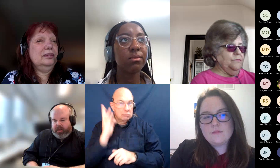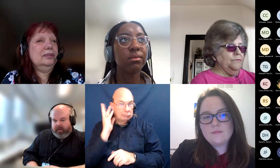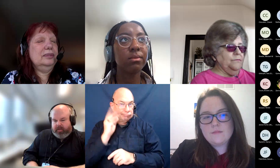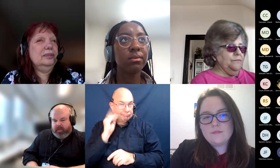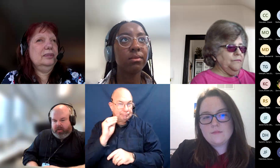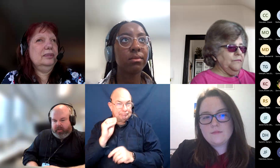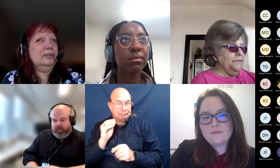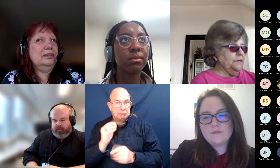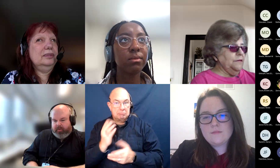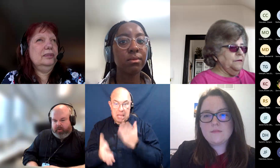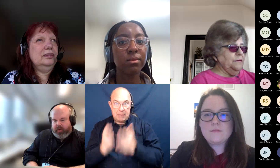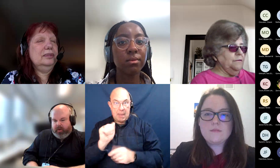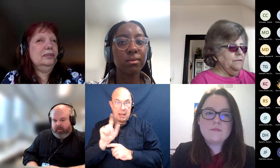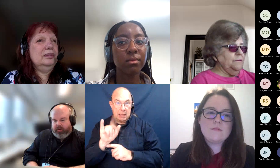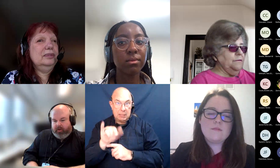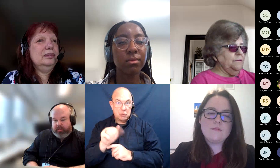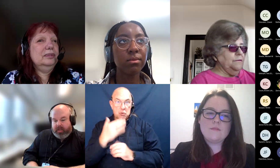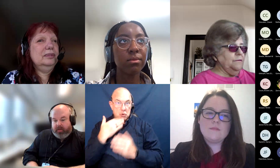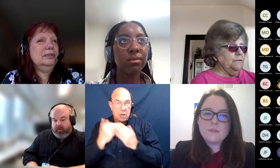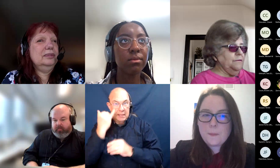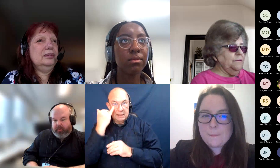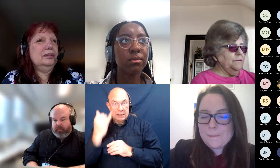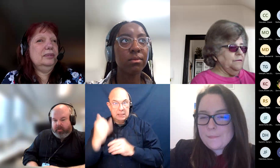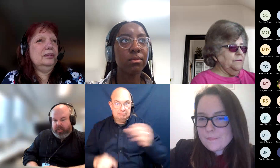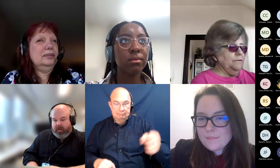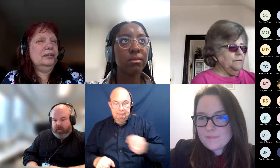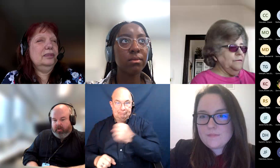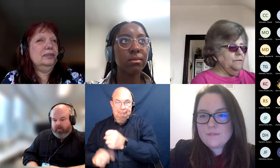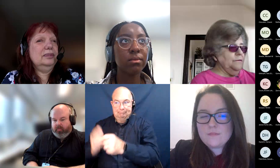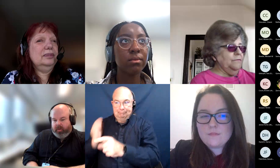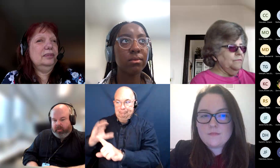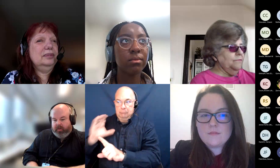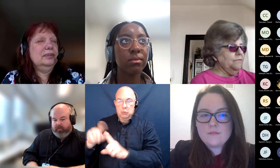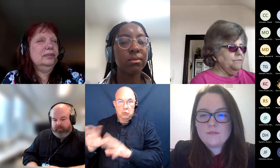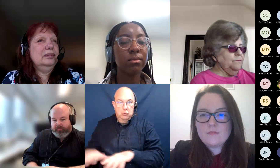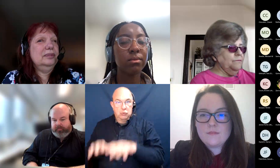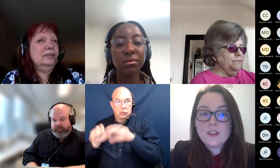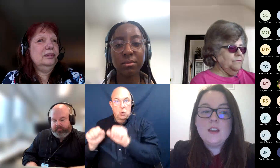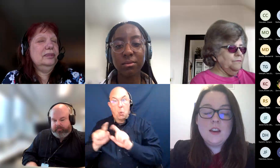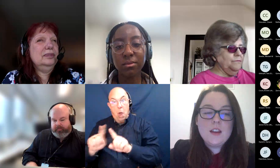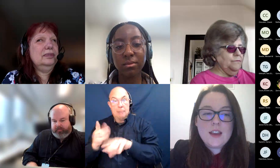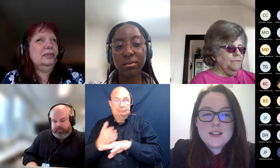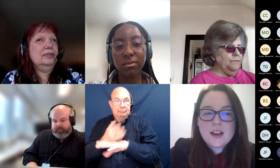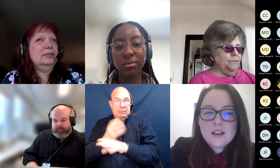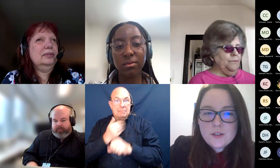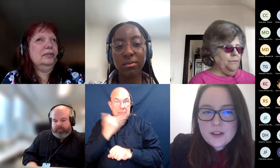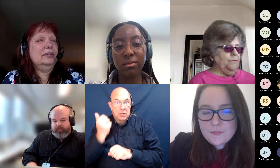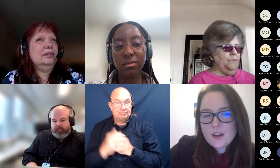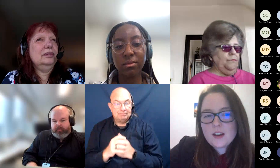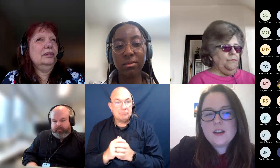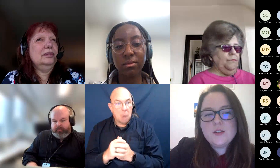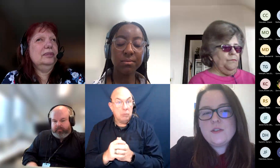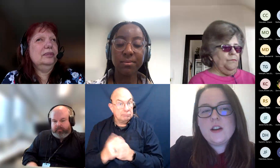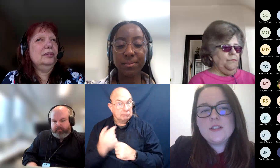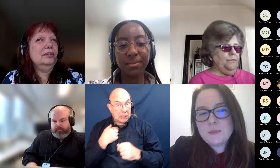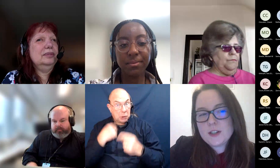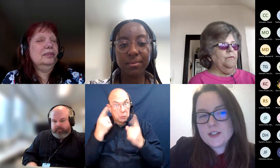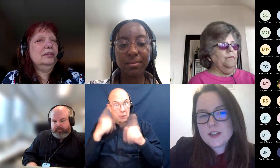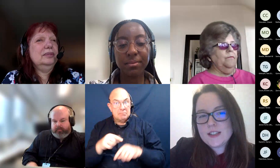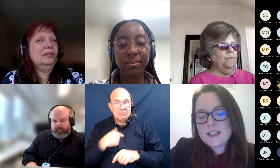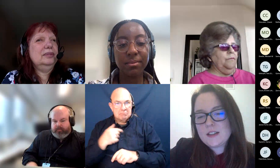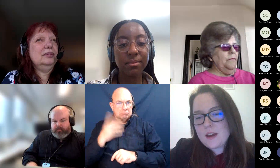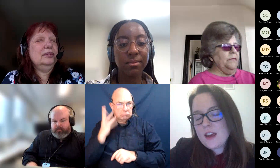experience, Alicia, I think it would be a good assignment for you to take on while you heal. Thanks, I agree. I do have a